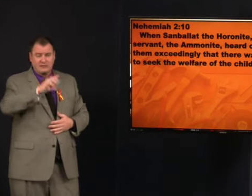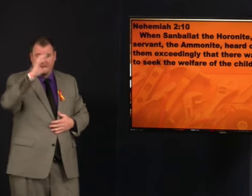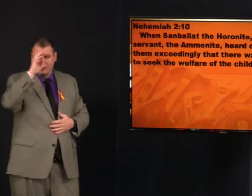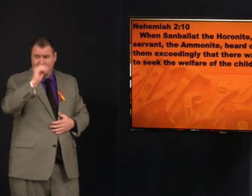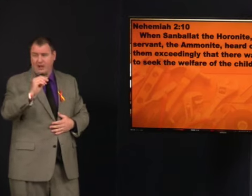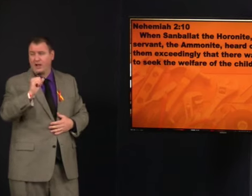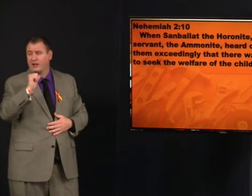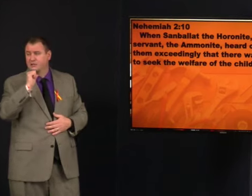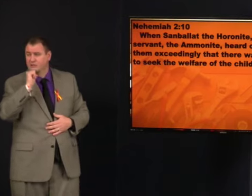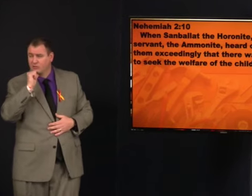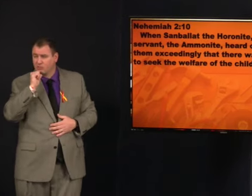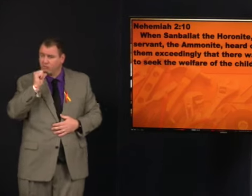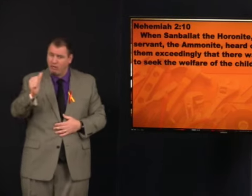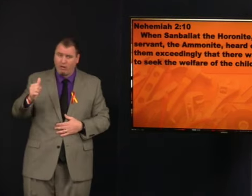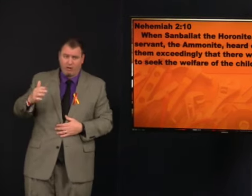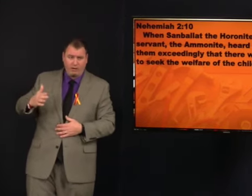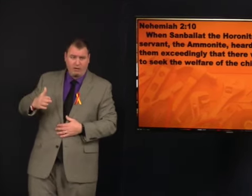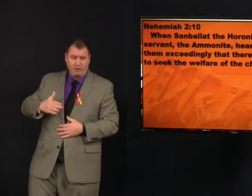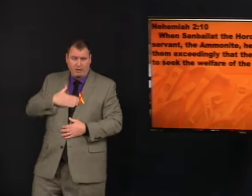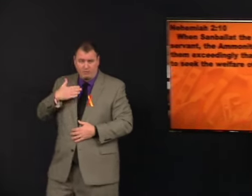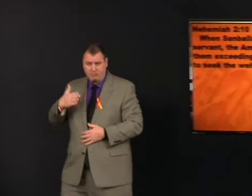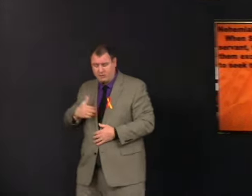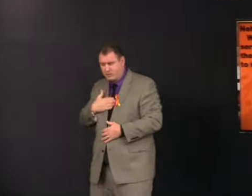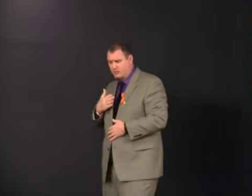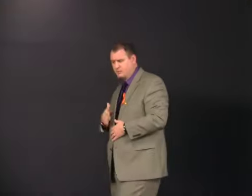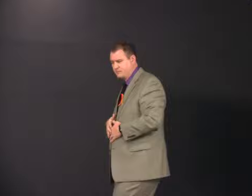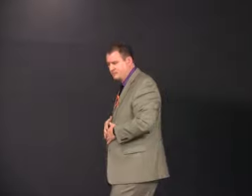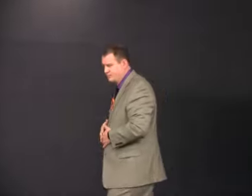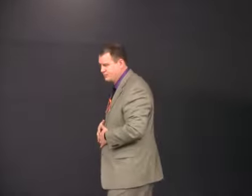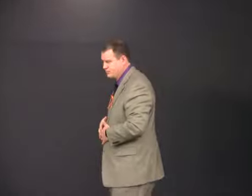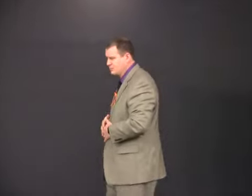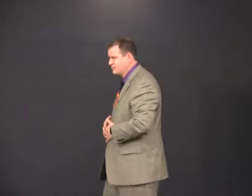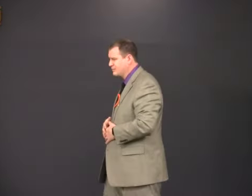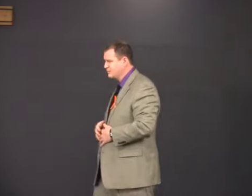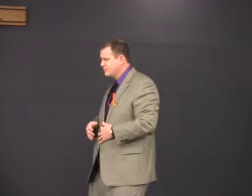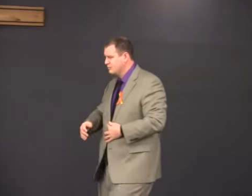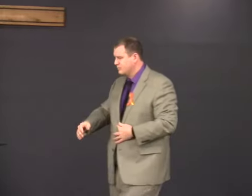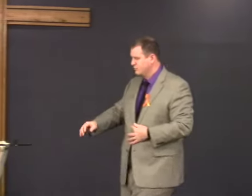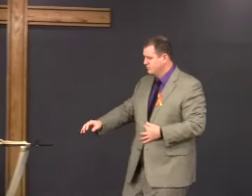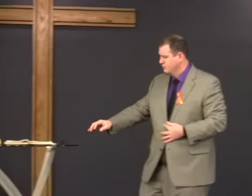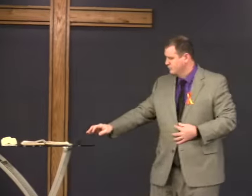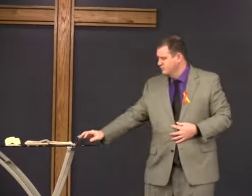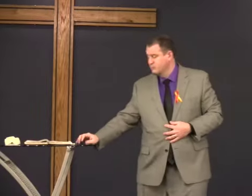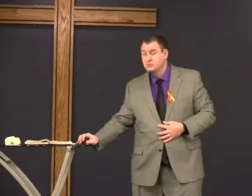come to help. And these guys aren't happy about it.